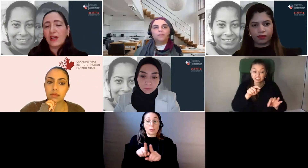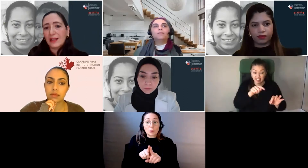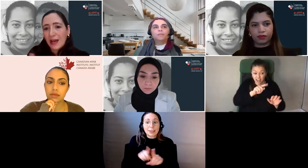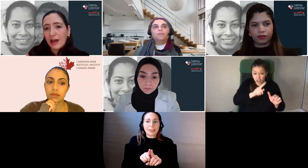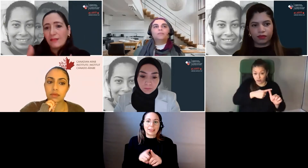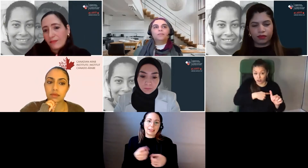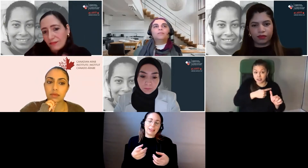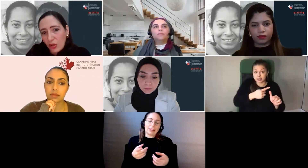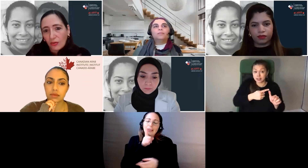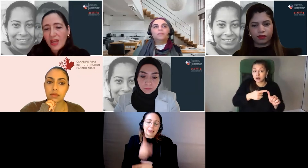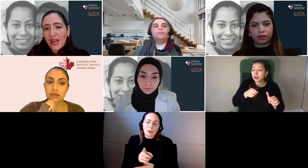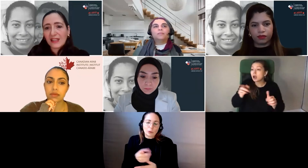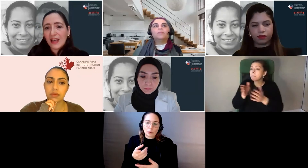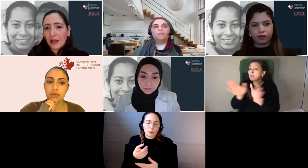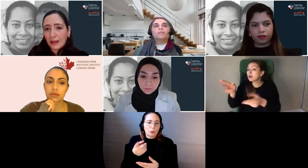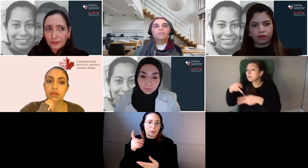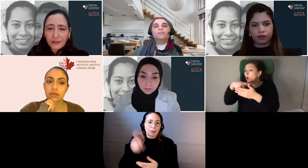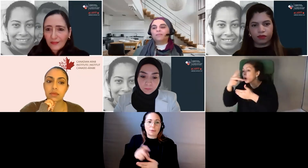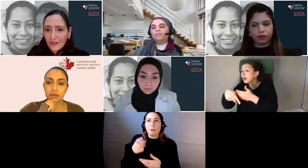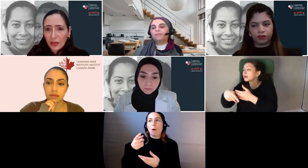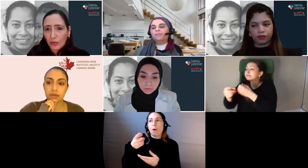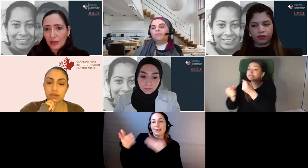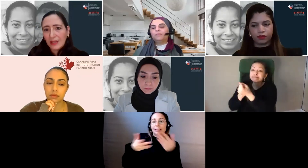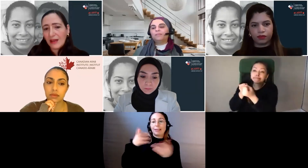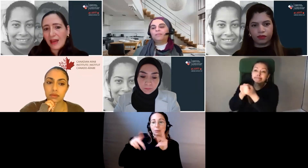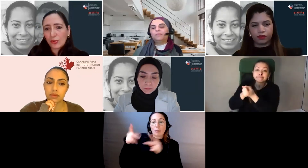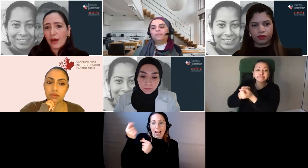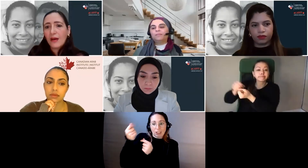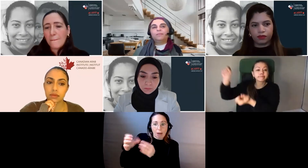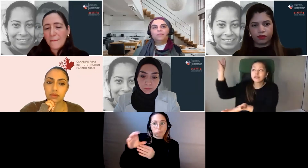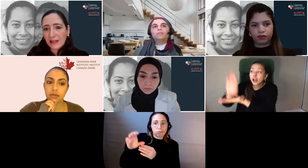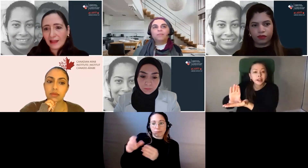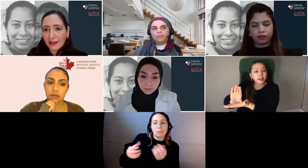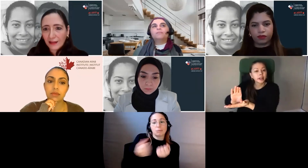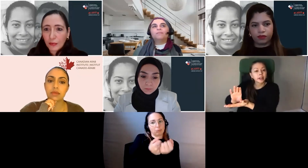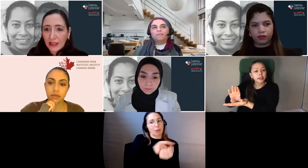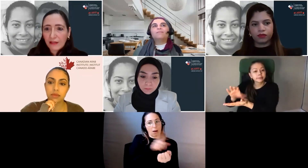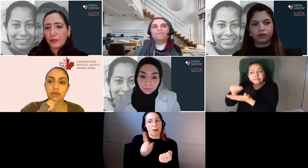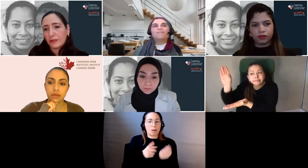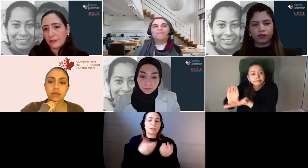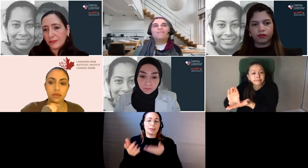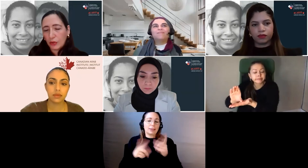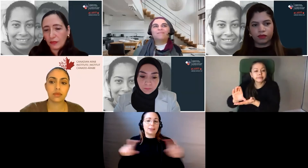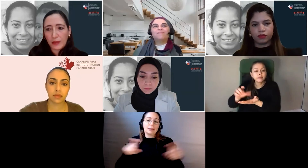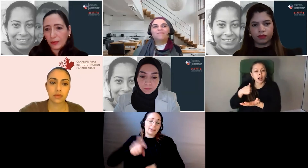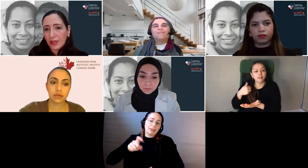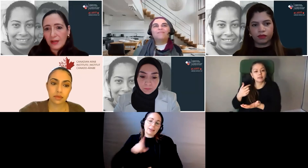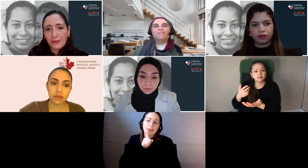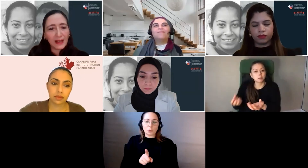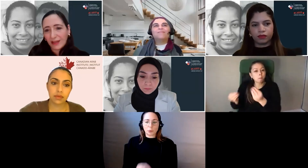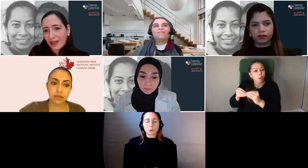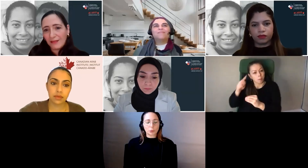support that, creates that, extra mental health relief for